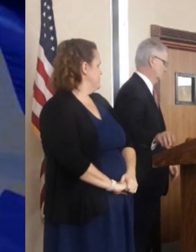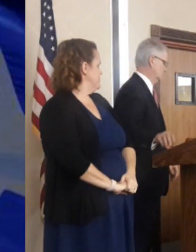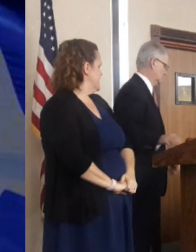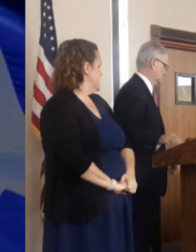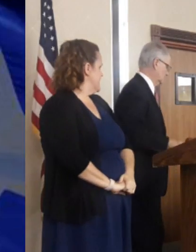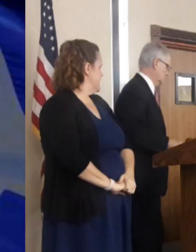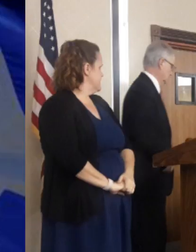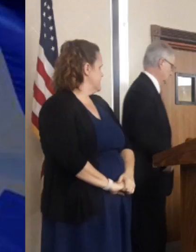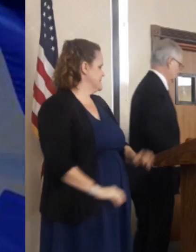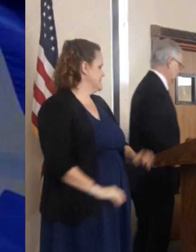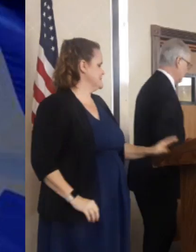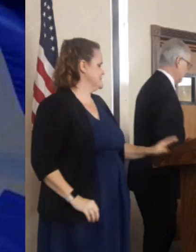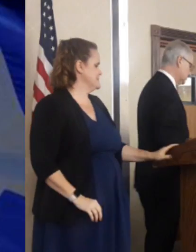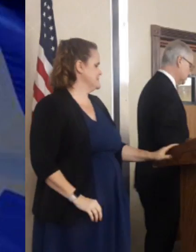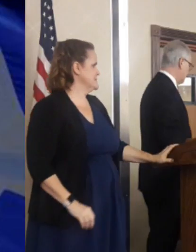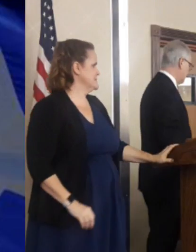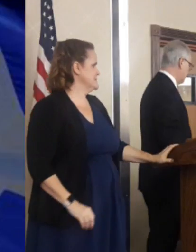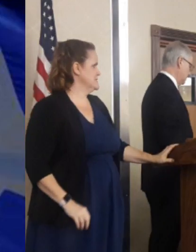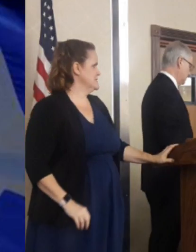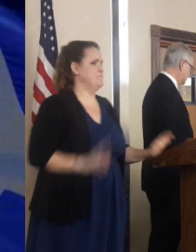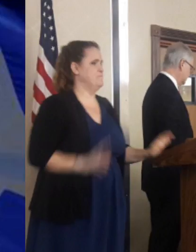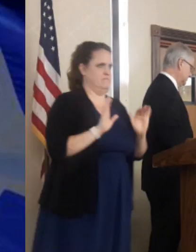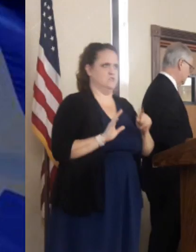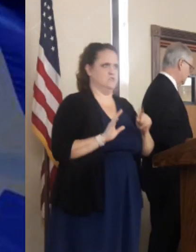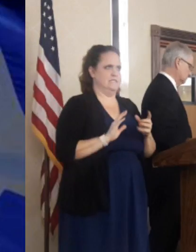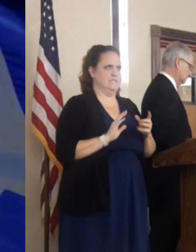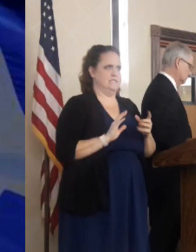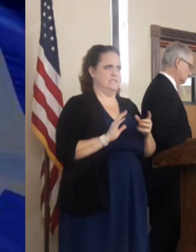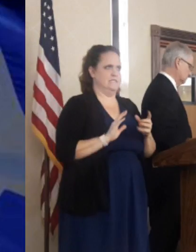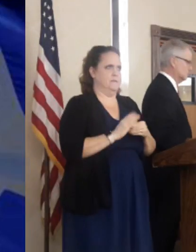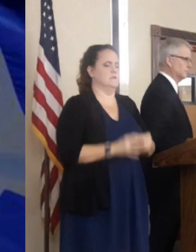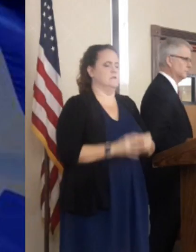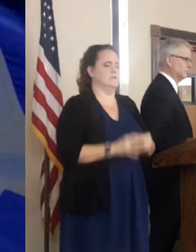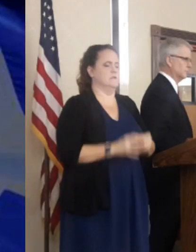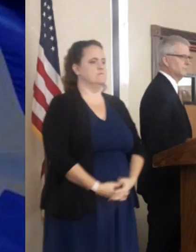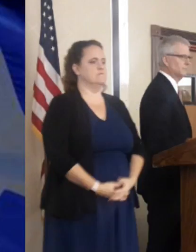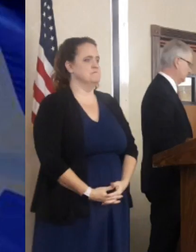Yeah. Let's see. Where were we?